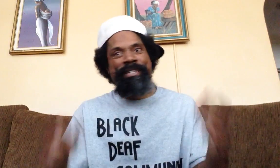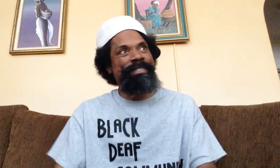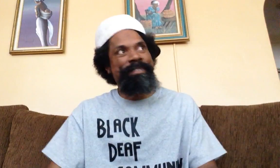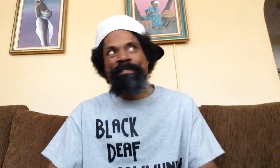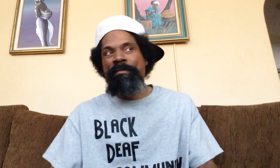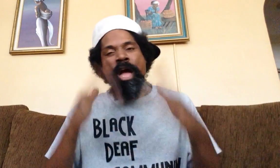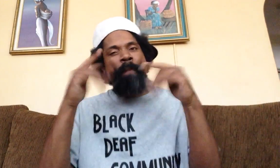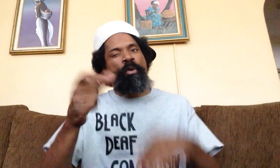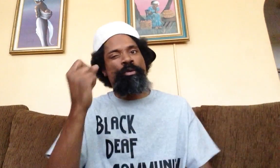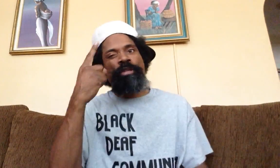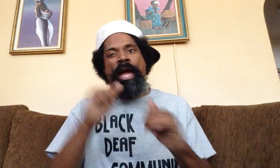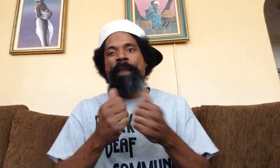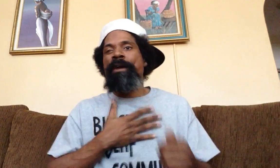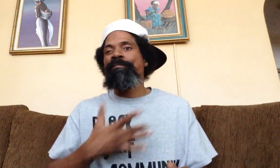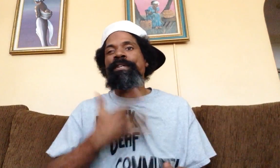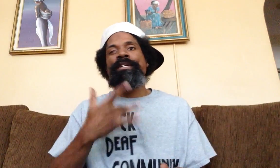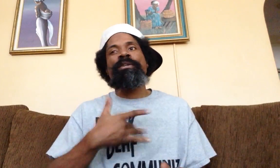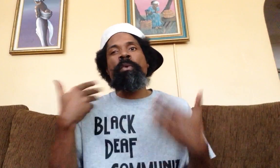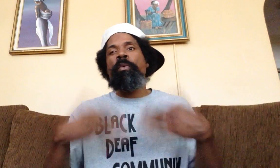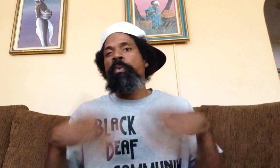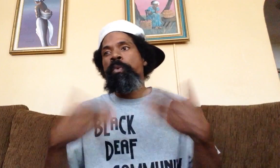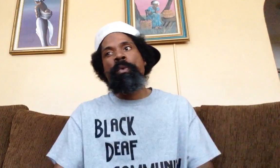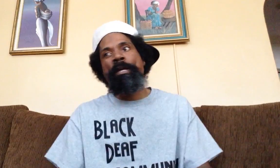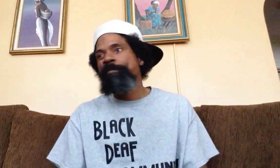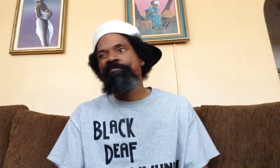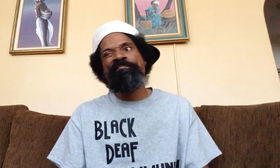It was engineered by Isaiah.